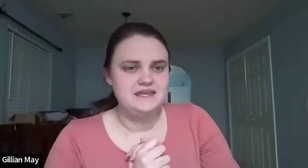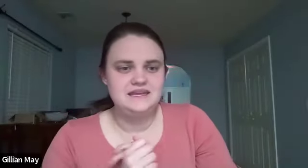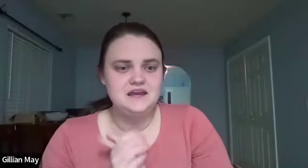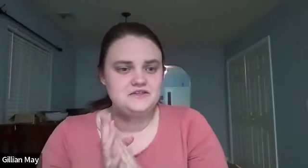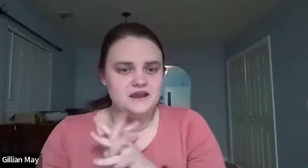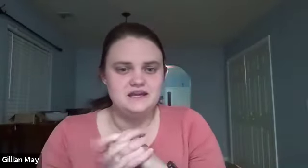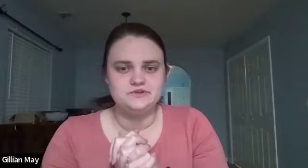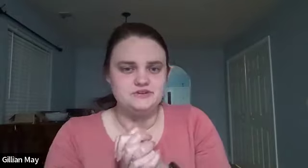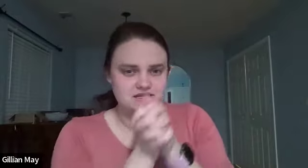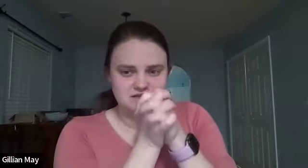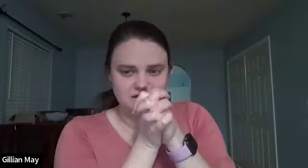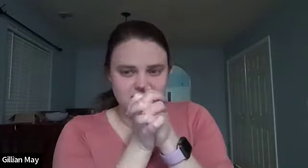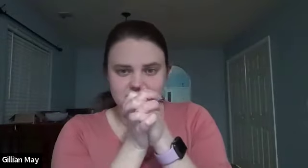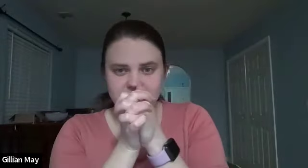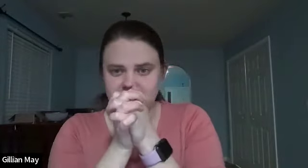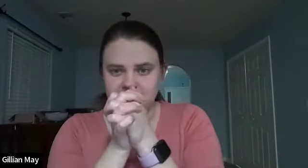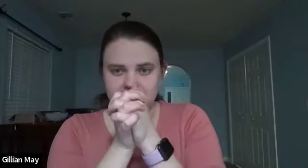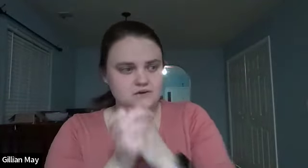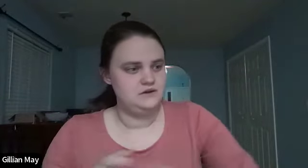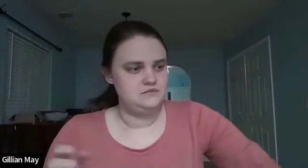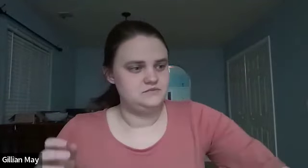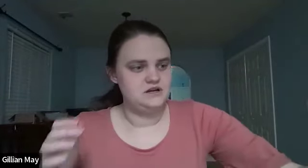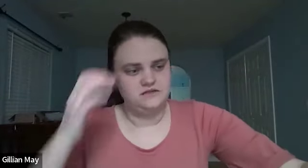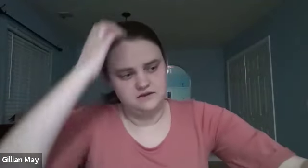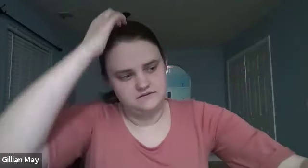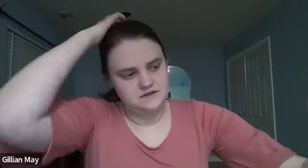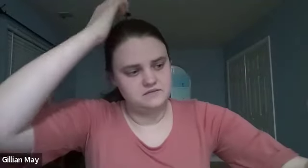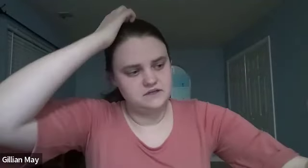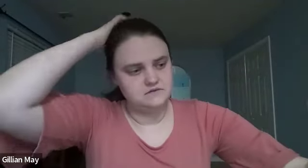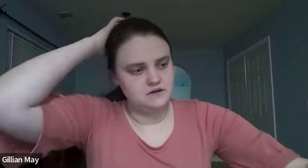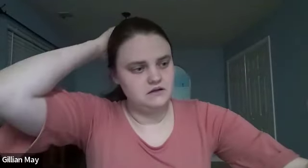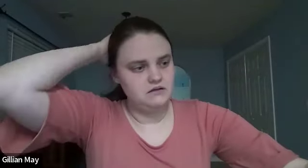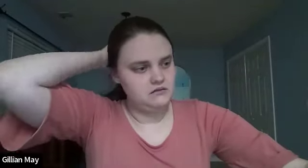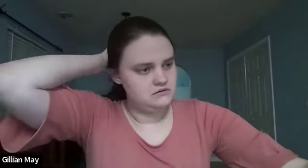Any other animals you guys can think of? I'm trying to think of some as well.